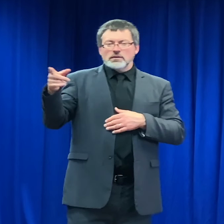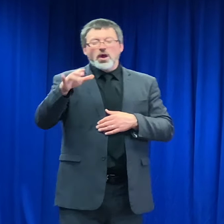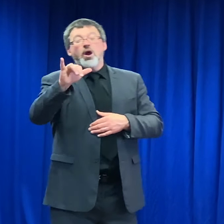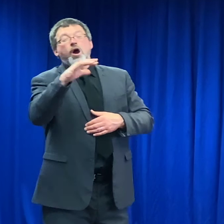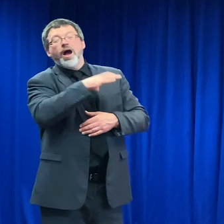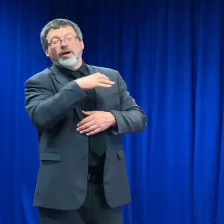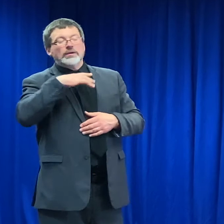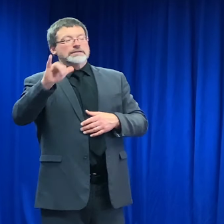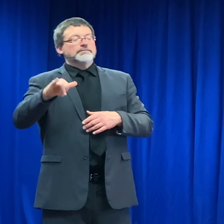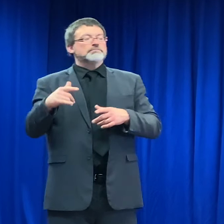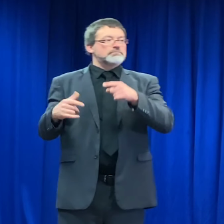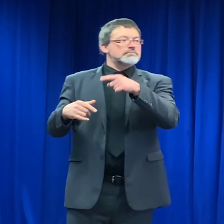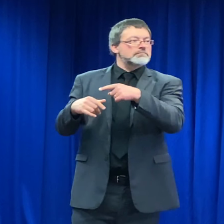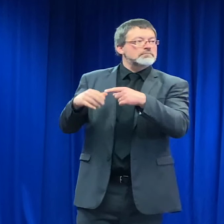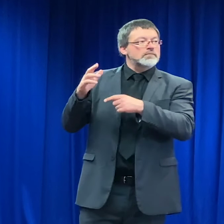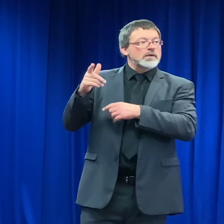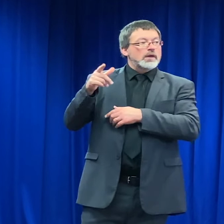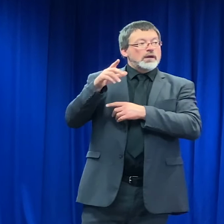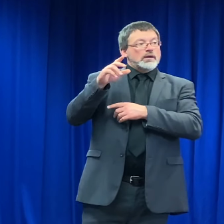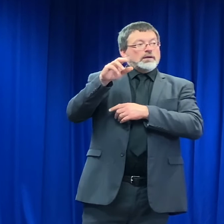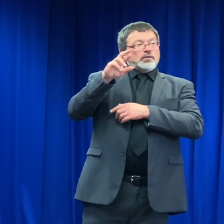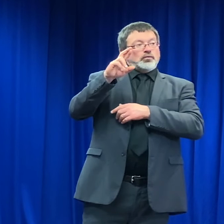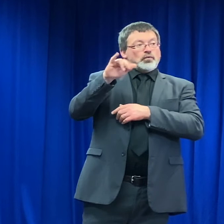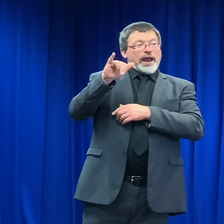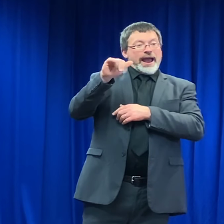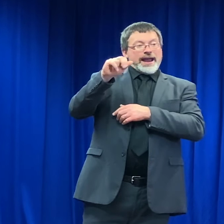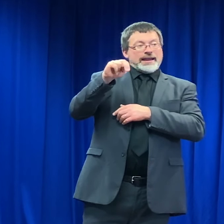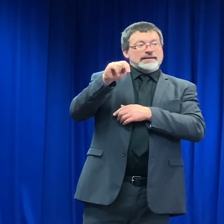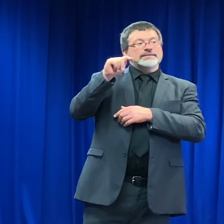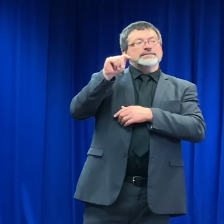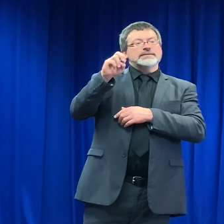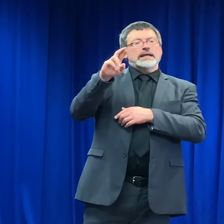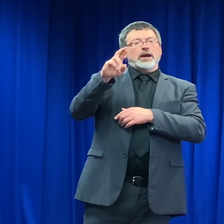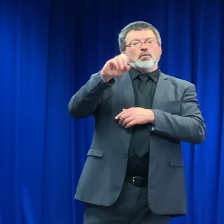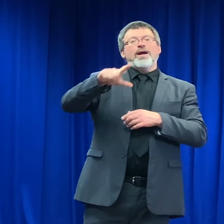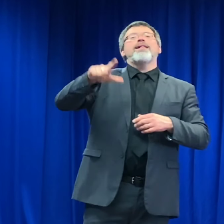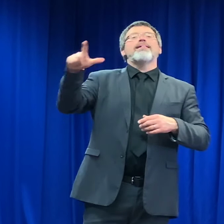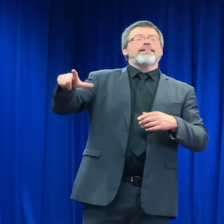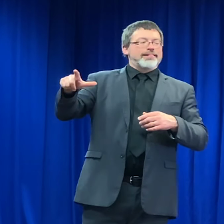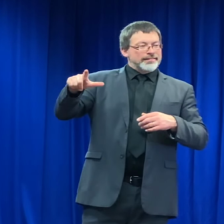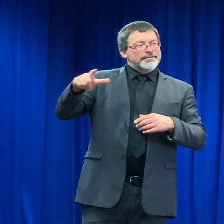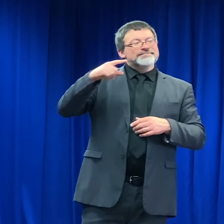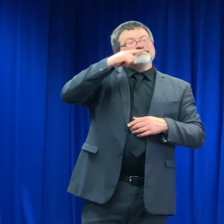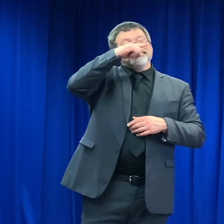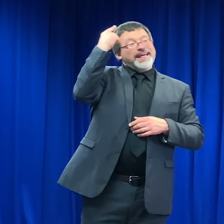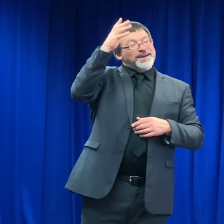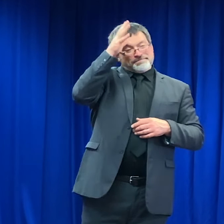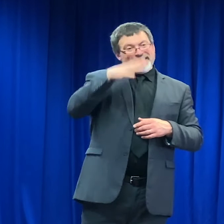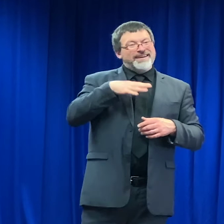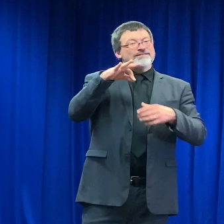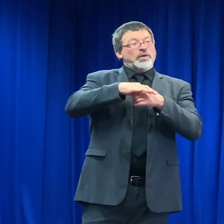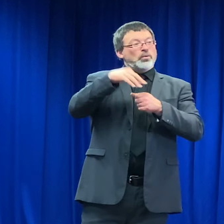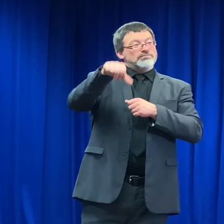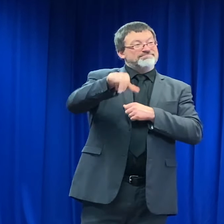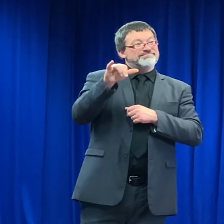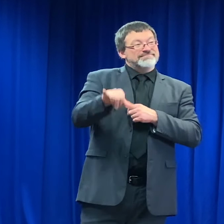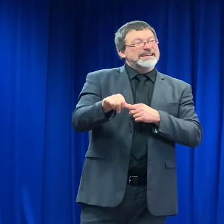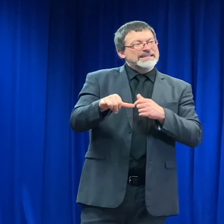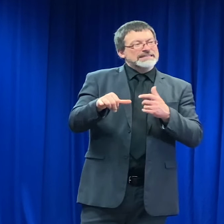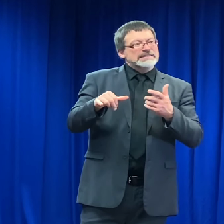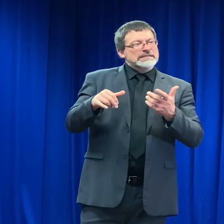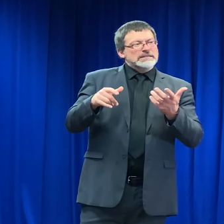of Ryan Terrell for the state board by Democrats on the executive council. He was the second African-American nominee that you've had in the past few months that's kind